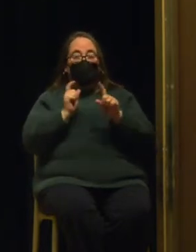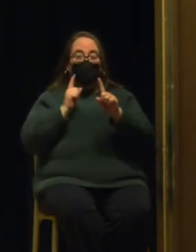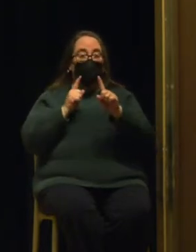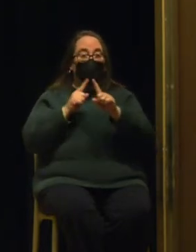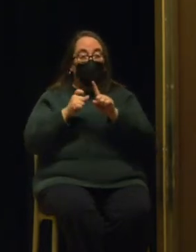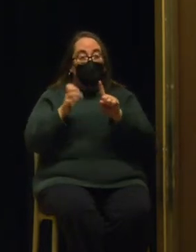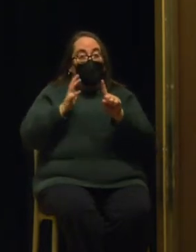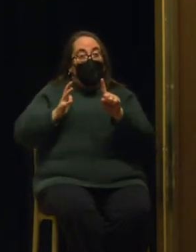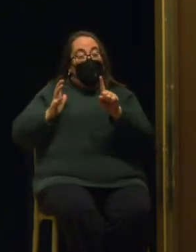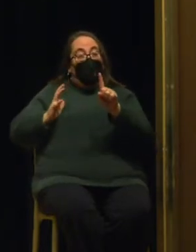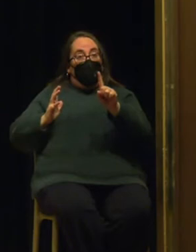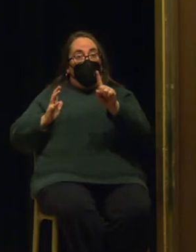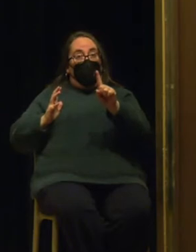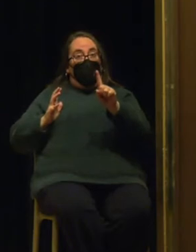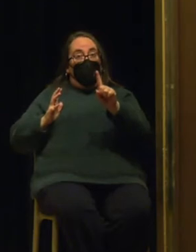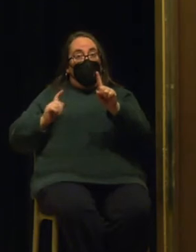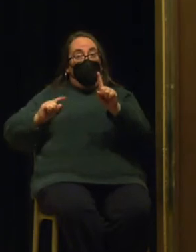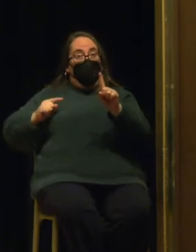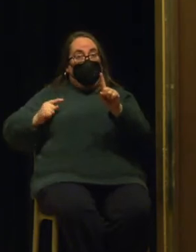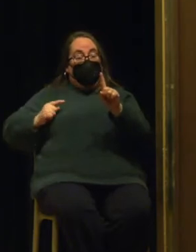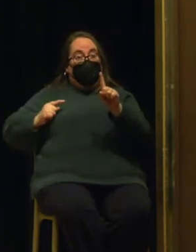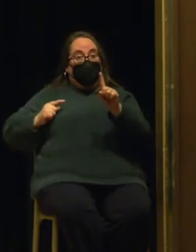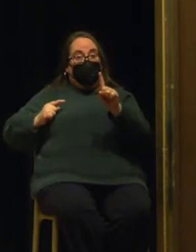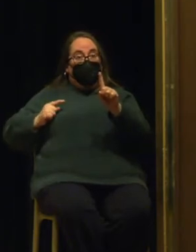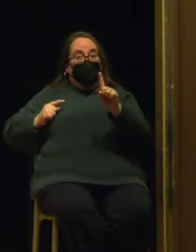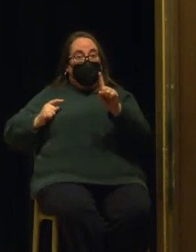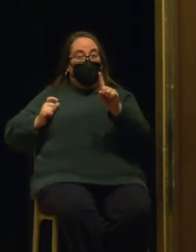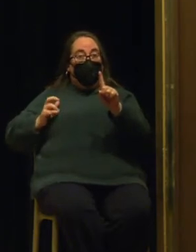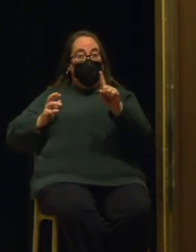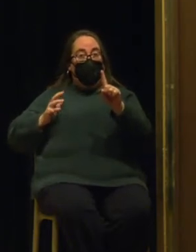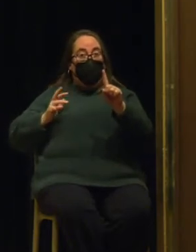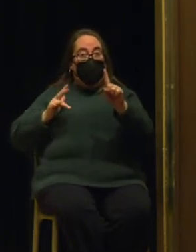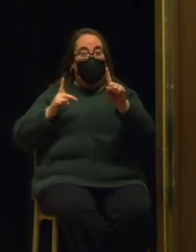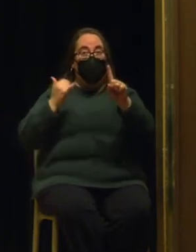started, right in the beginning to now,